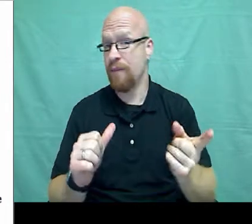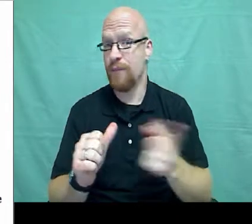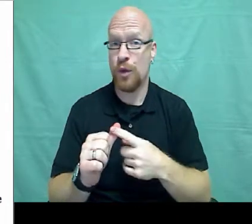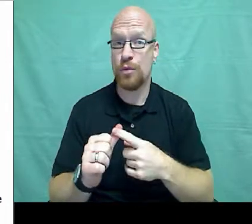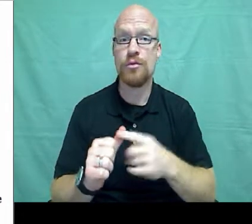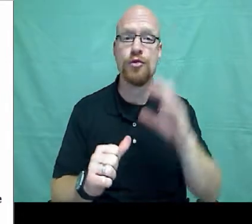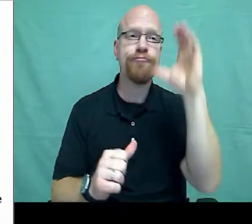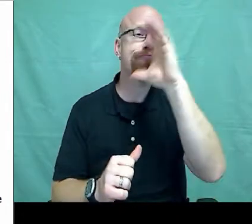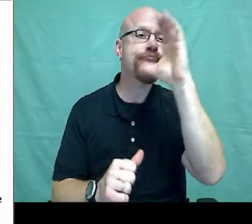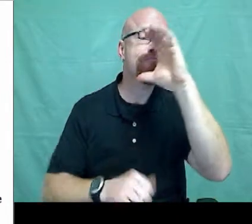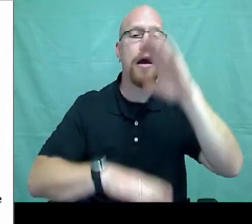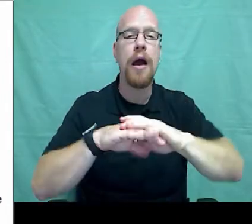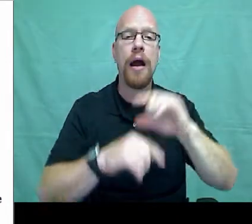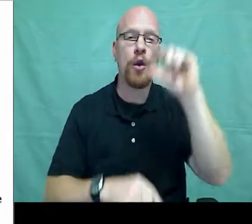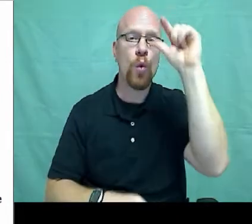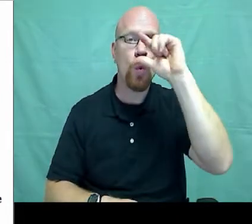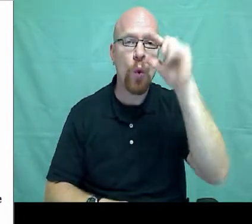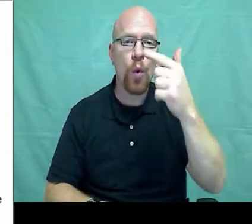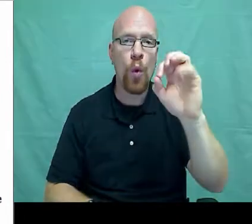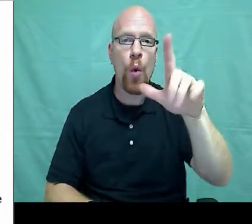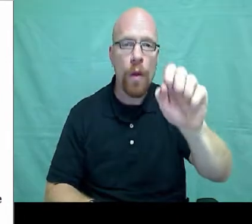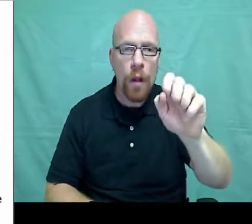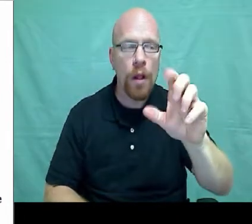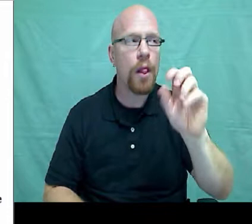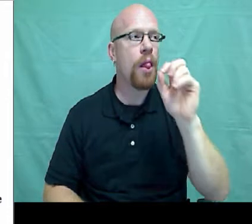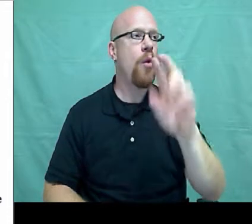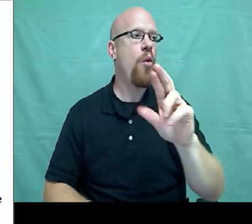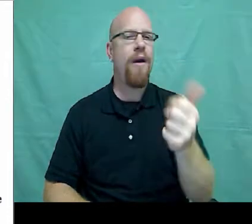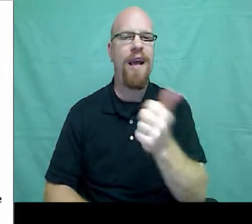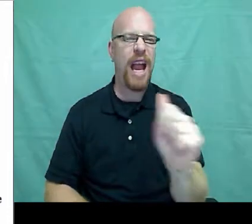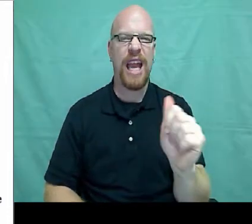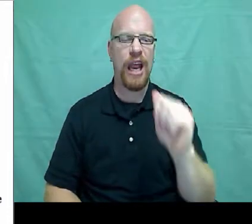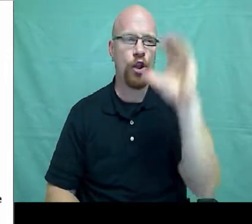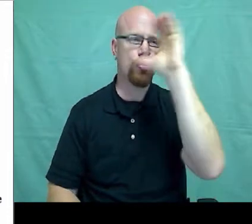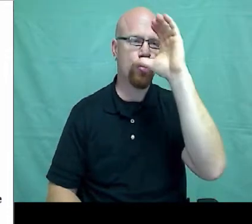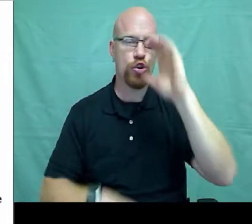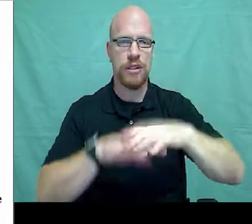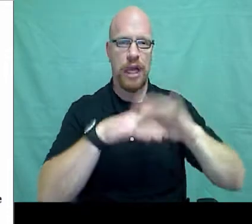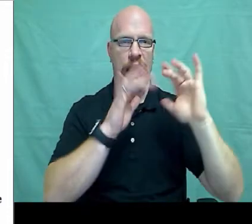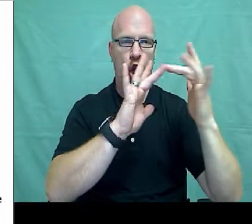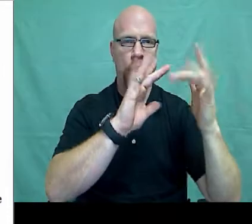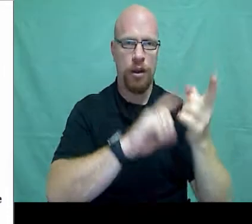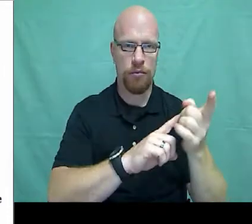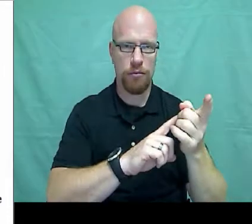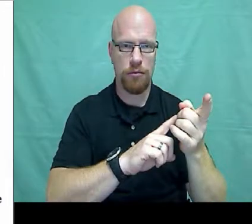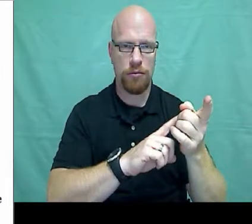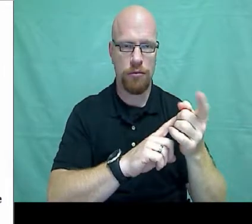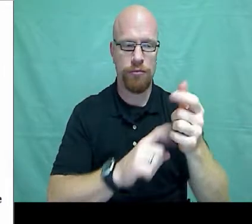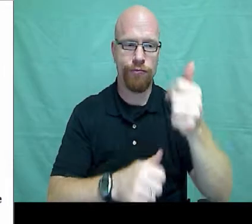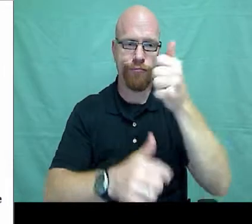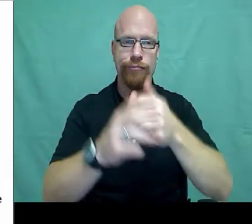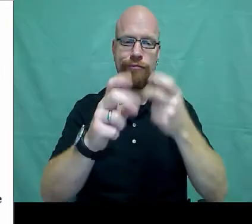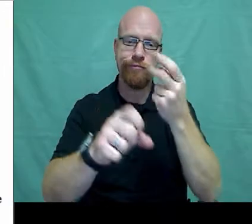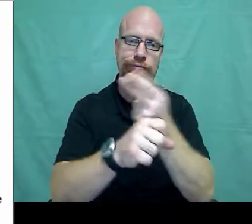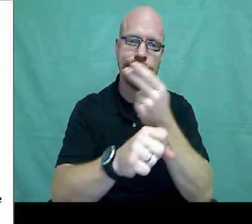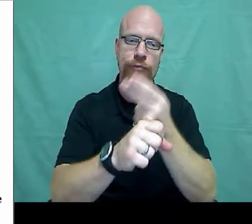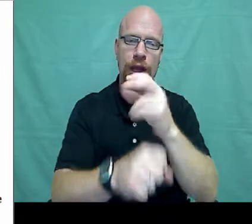topic. You can use a Google search or any other search engine on the internet and do a search